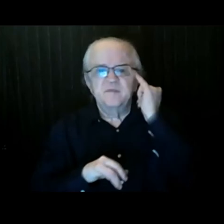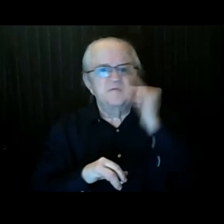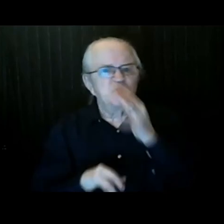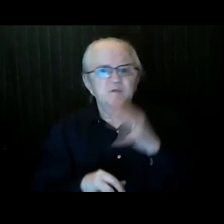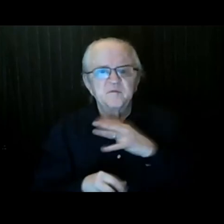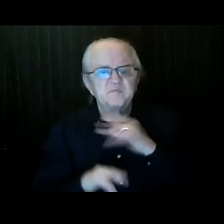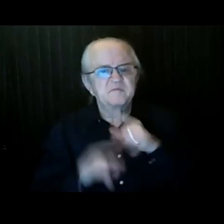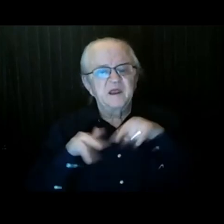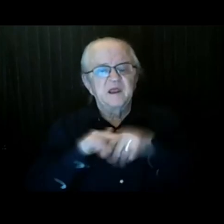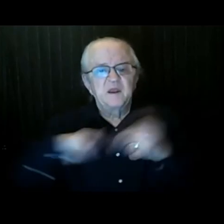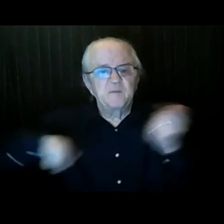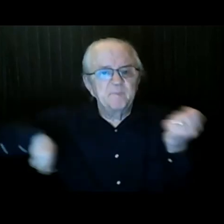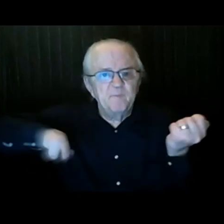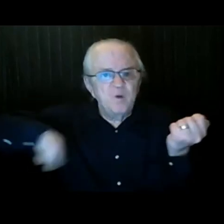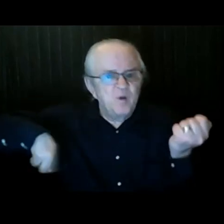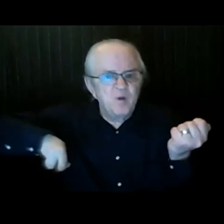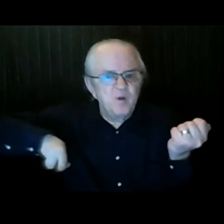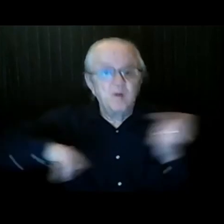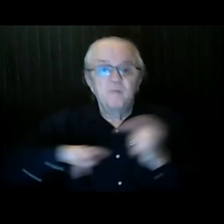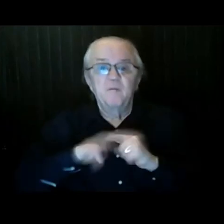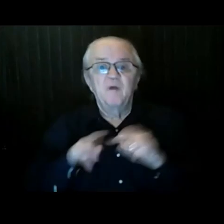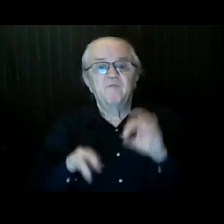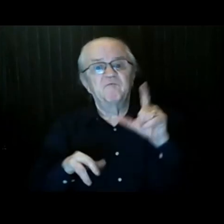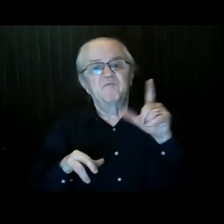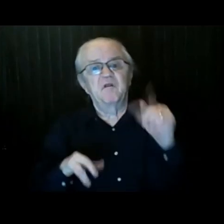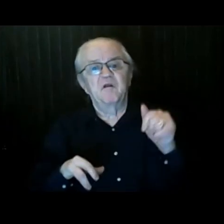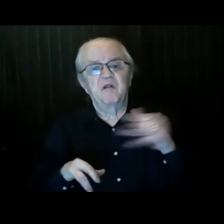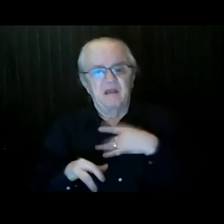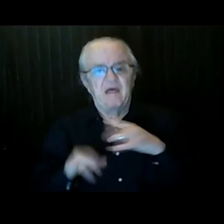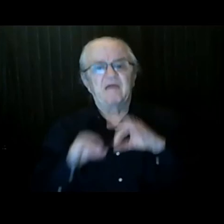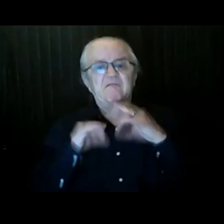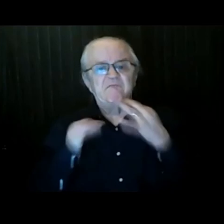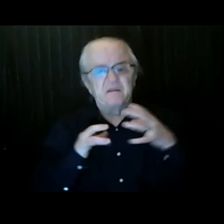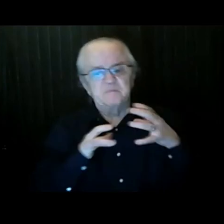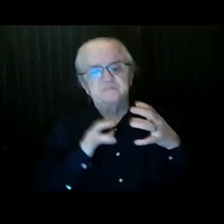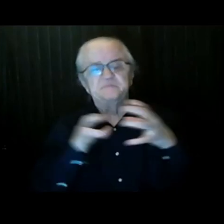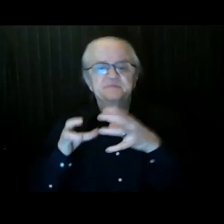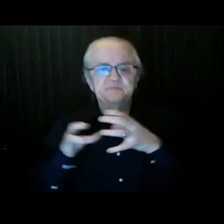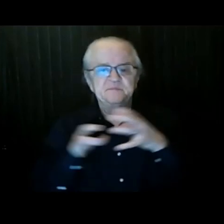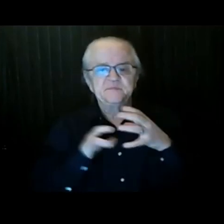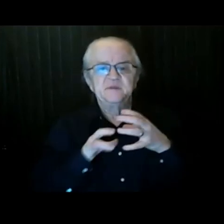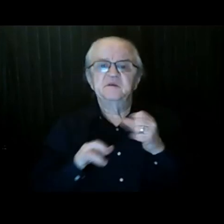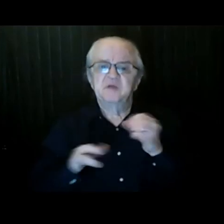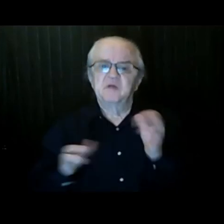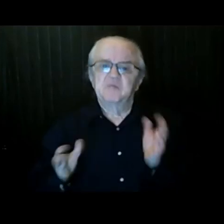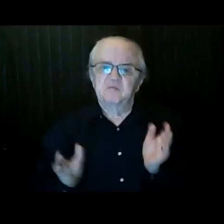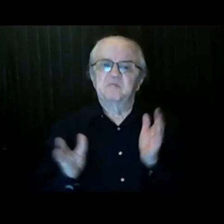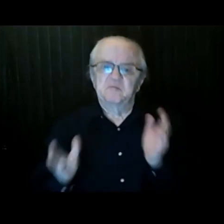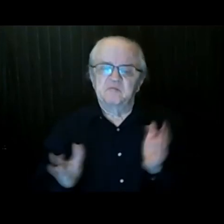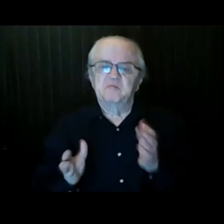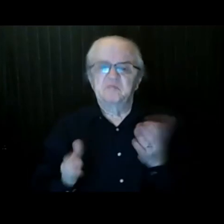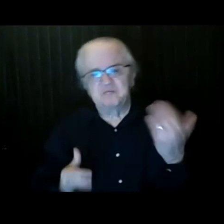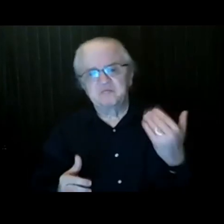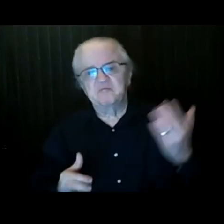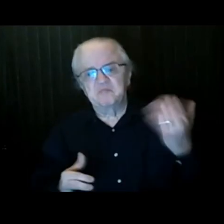the pool hall. But in Florida, they like to keep families together. So they were encouraged to come. I know